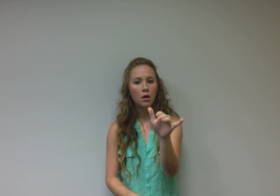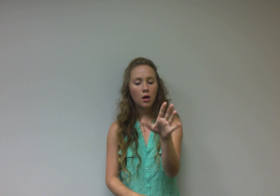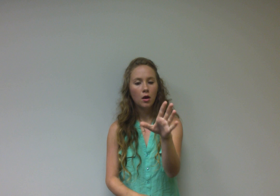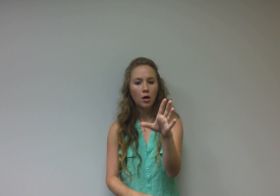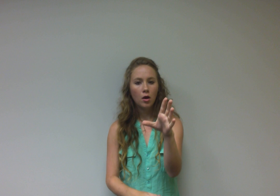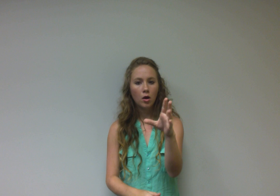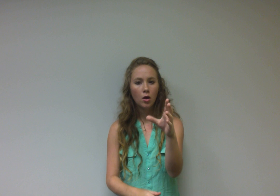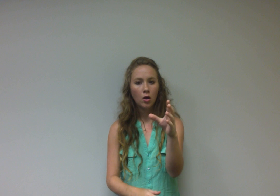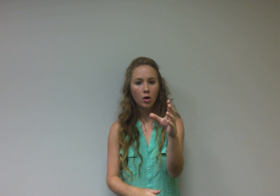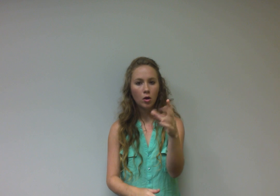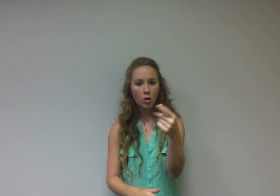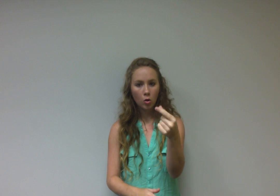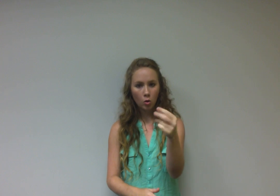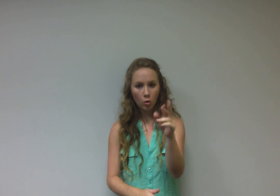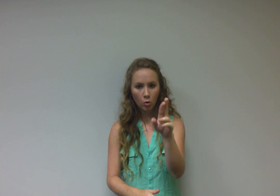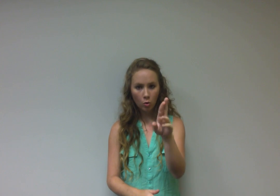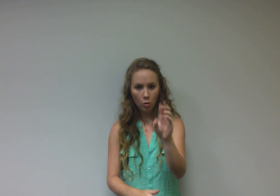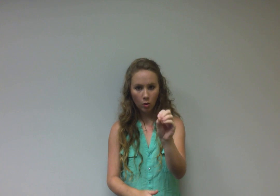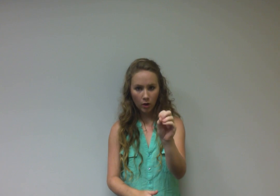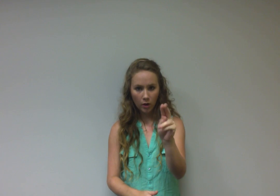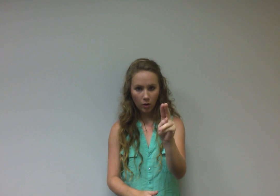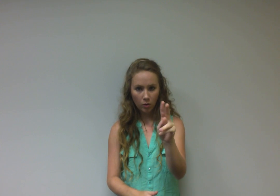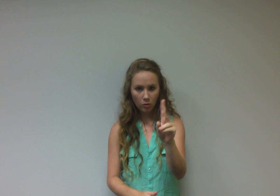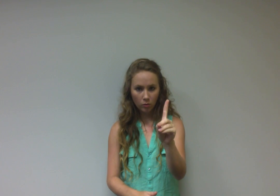are warming up.